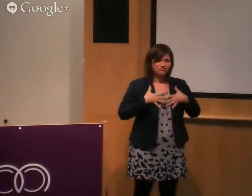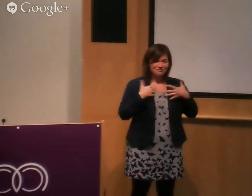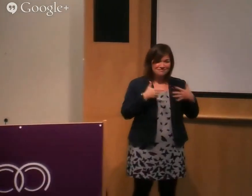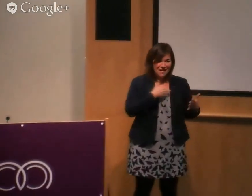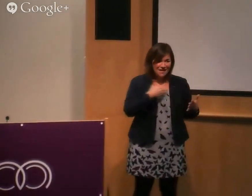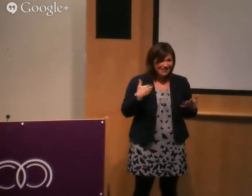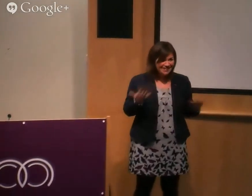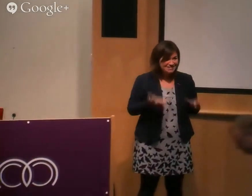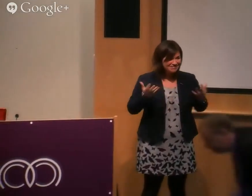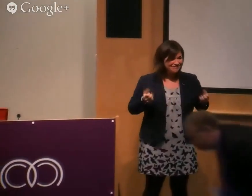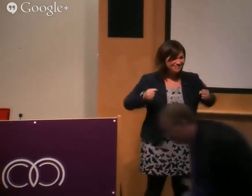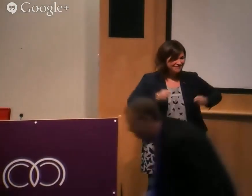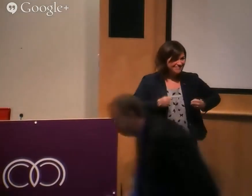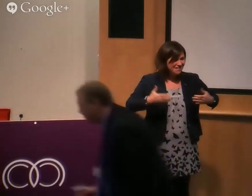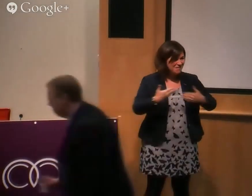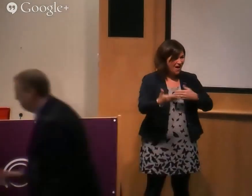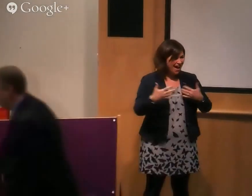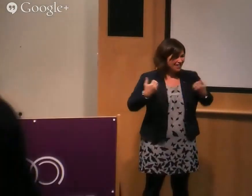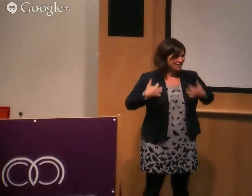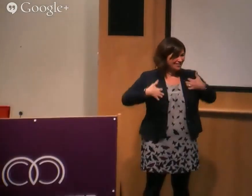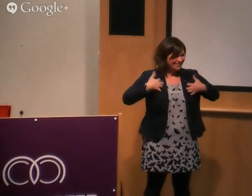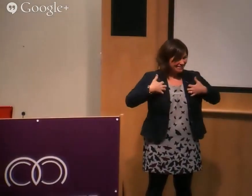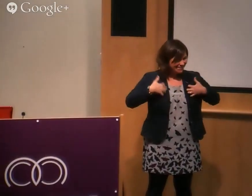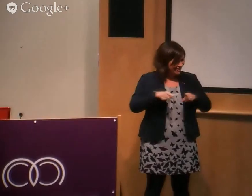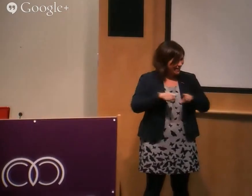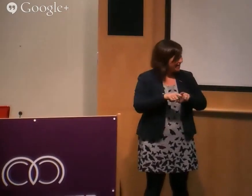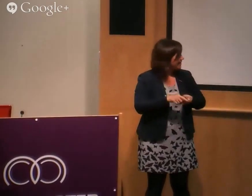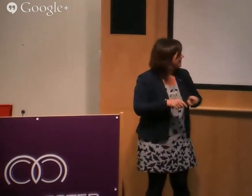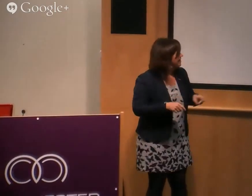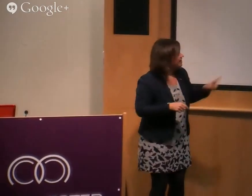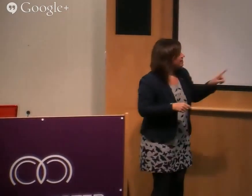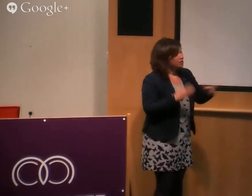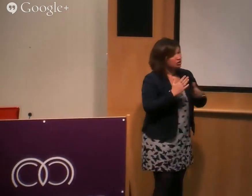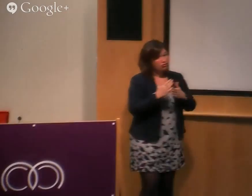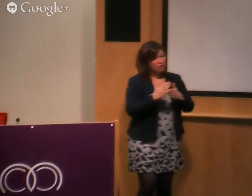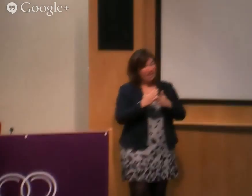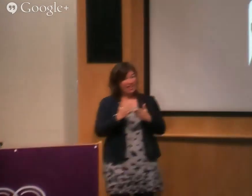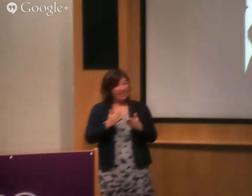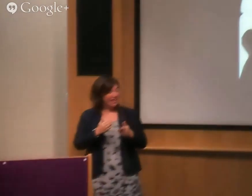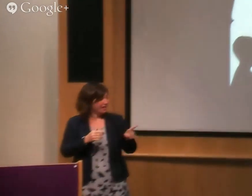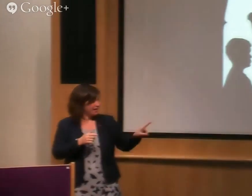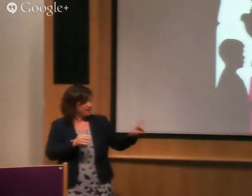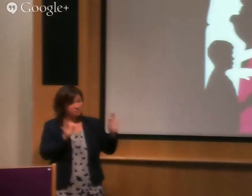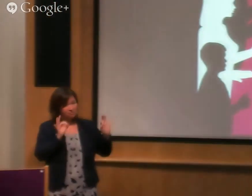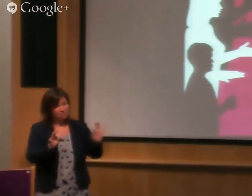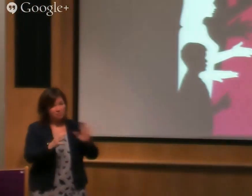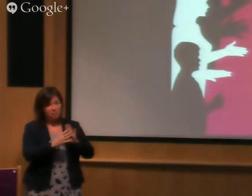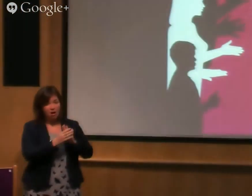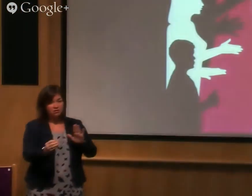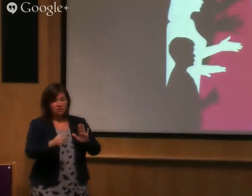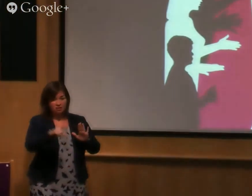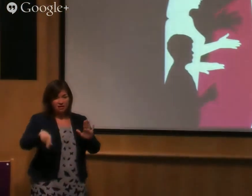Again, I'd like to say thank you to Sue for her presentation. I think the whole morning has been so energising and